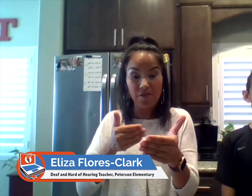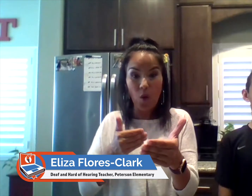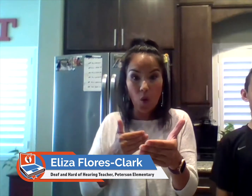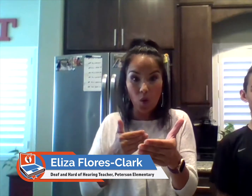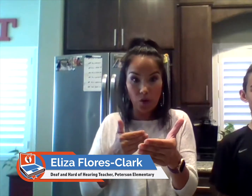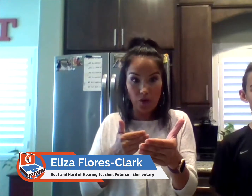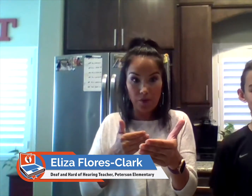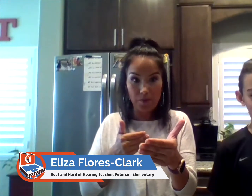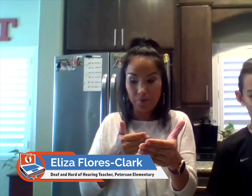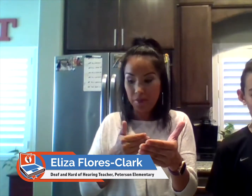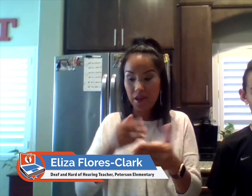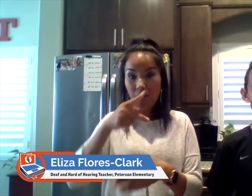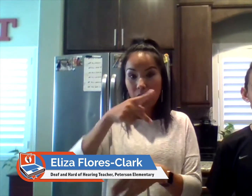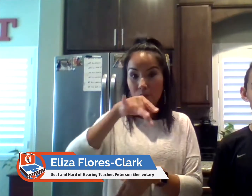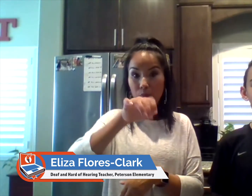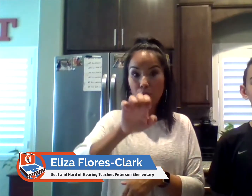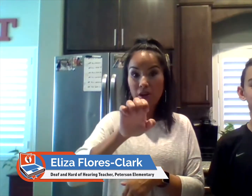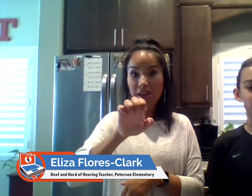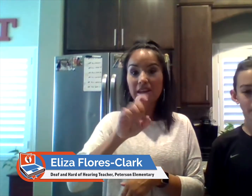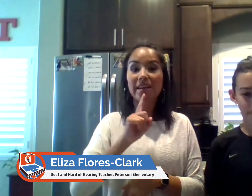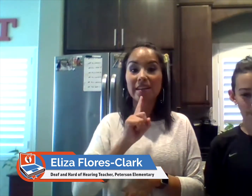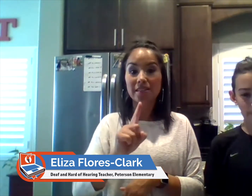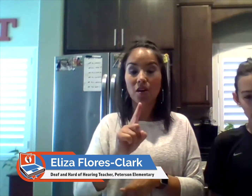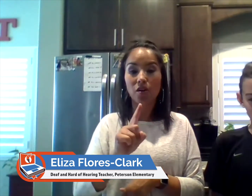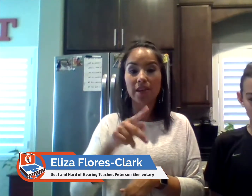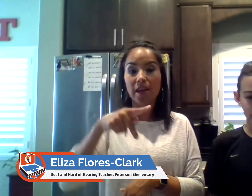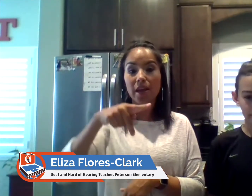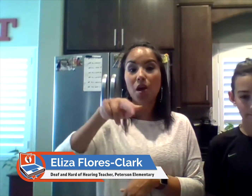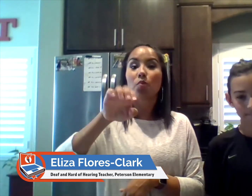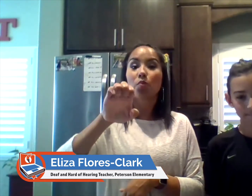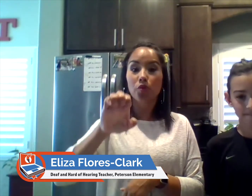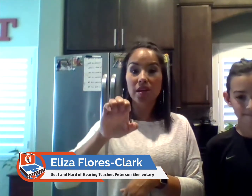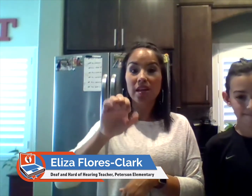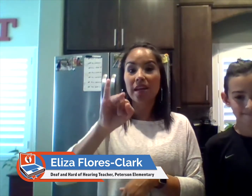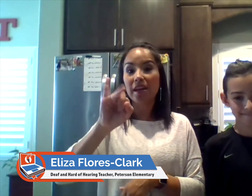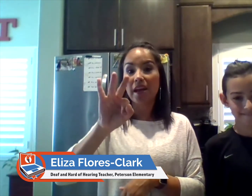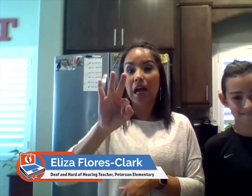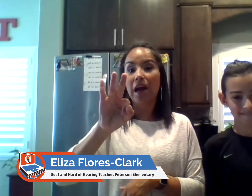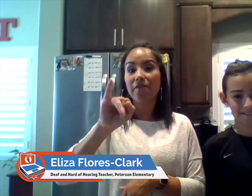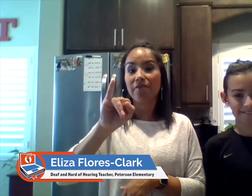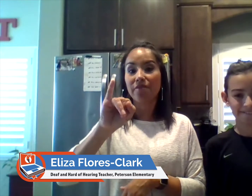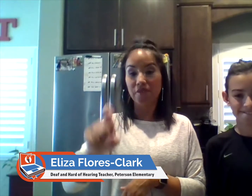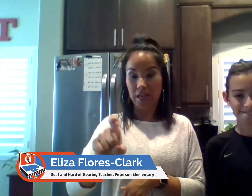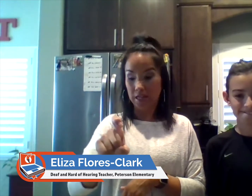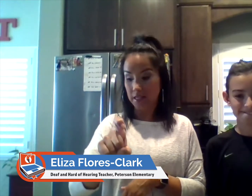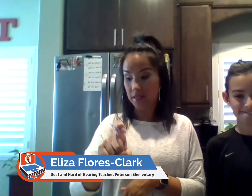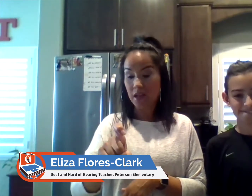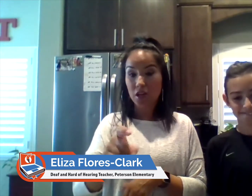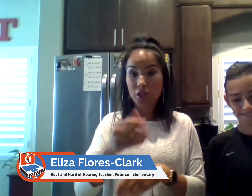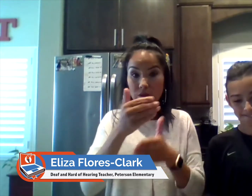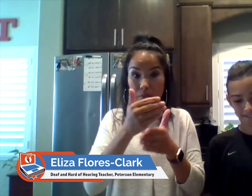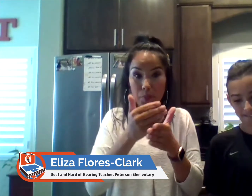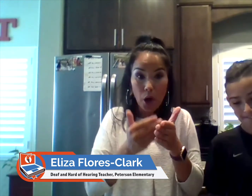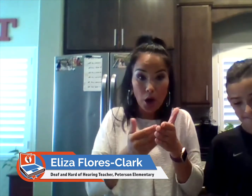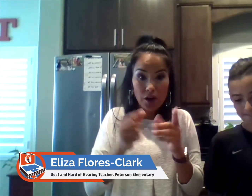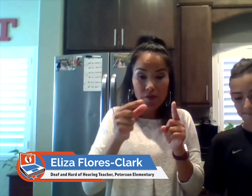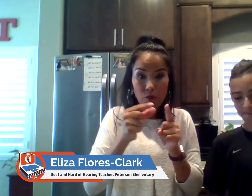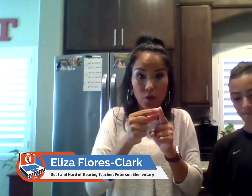before. Pre is called a preheat. prefix. So it's part of a